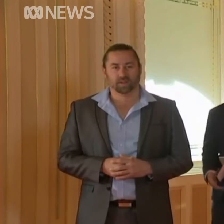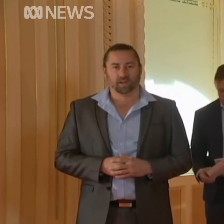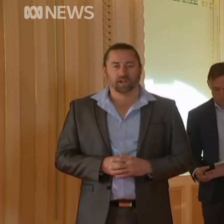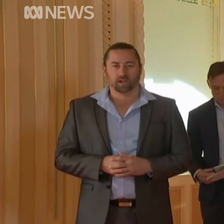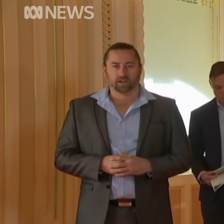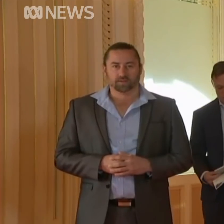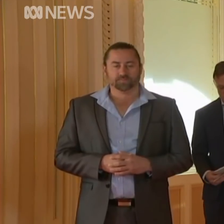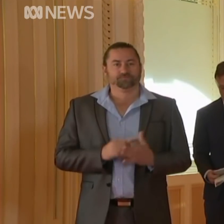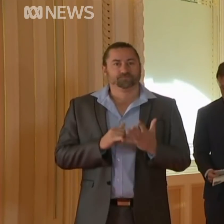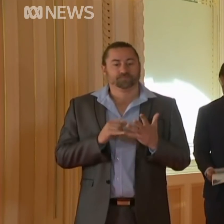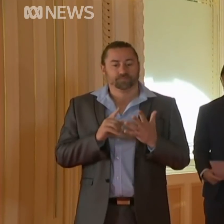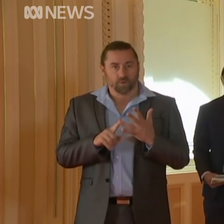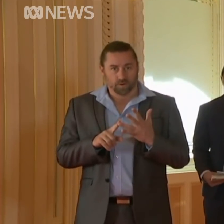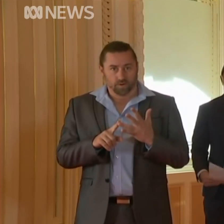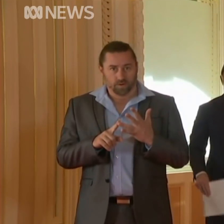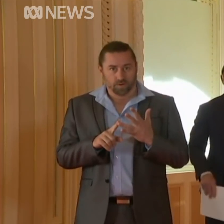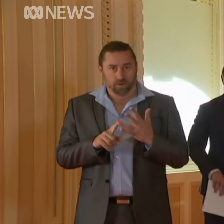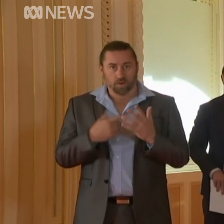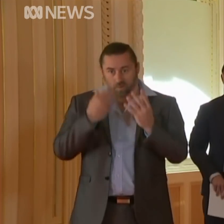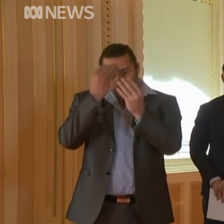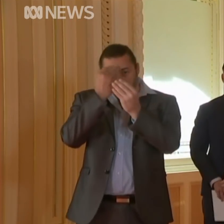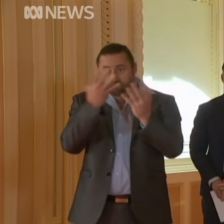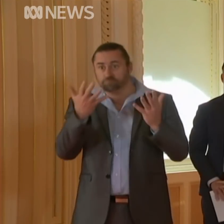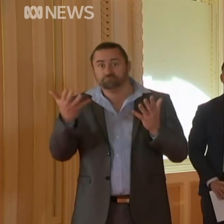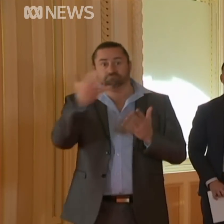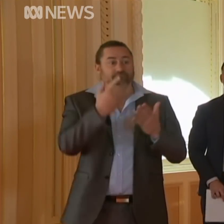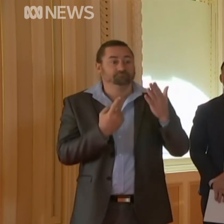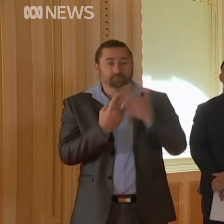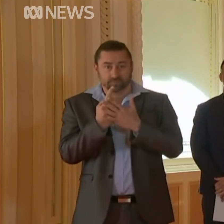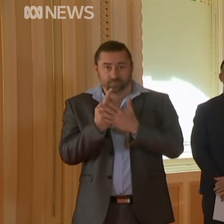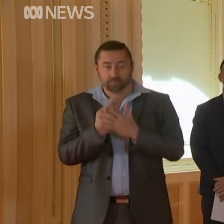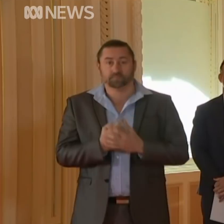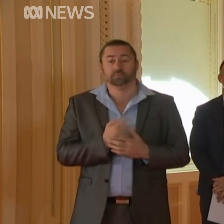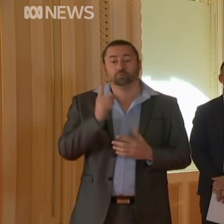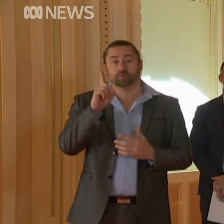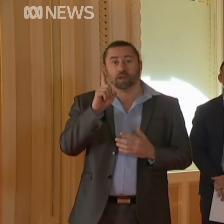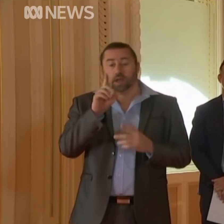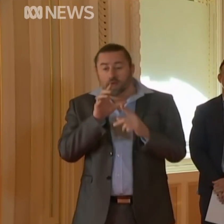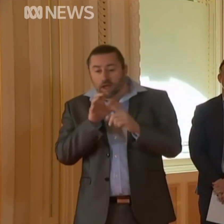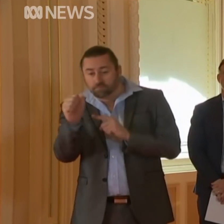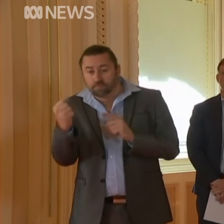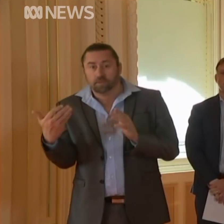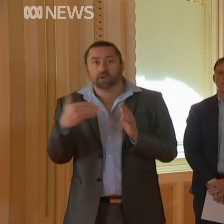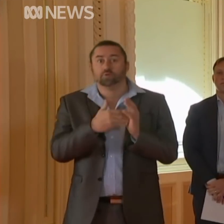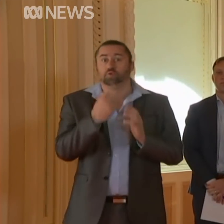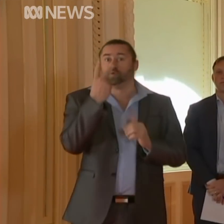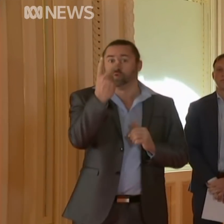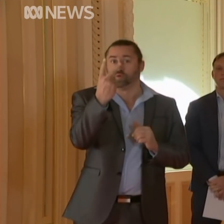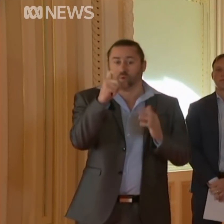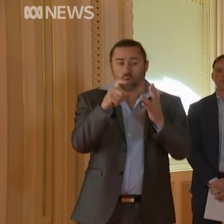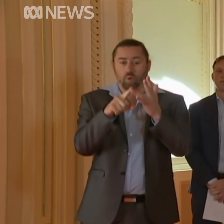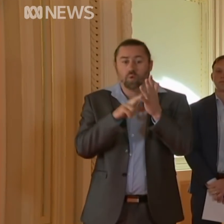All right, so I can report to Queensland that today we've only had 2 new